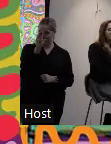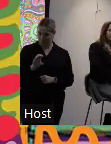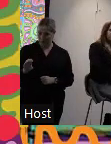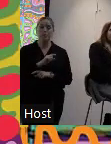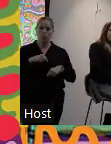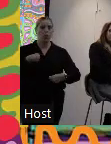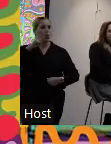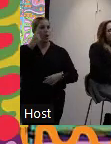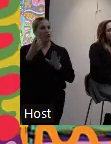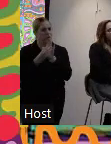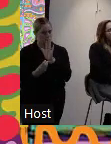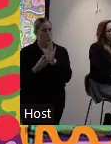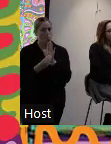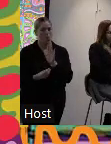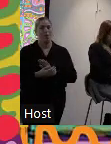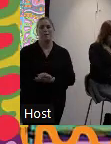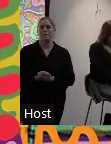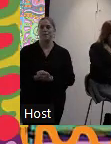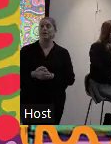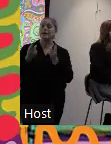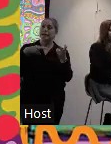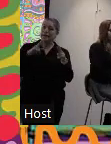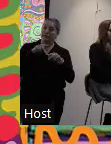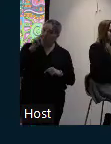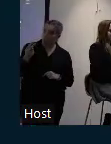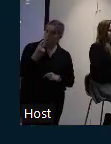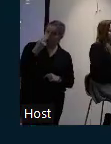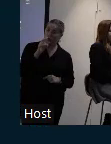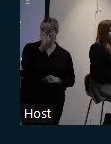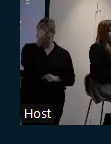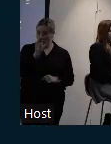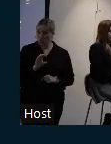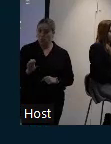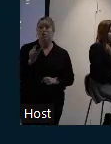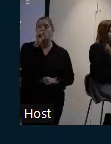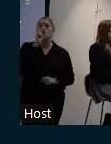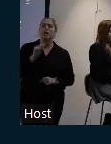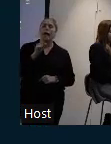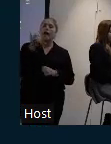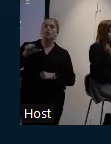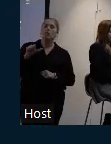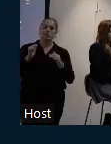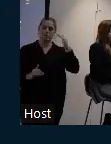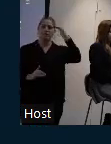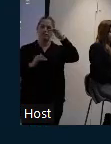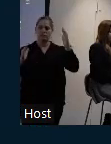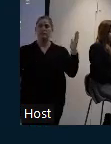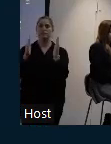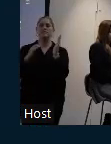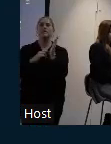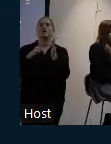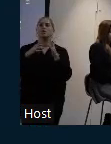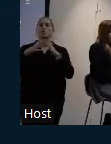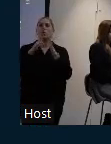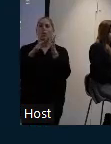The best way to view the talk if you're joining us on Zoom is to choose Fit to Window from the View Options drop-down at the top of your